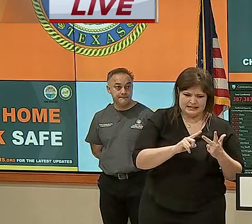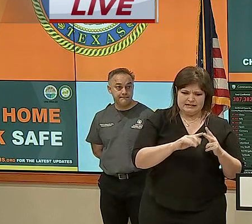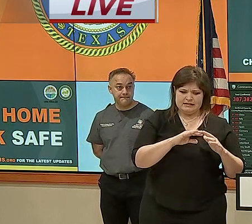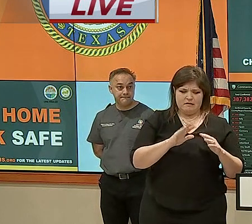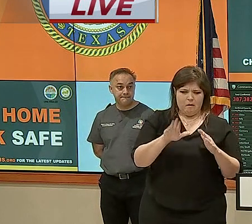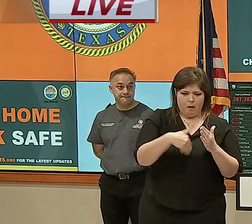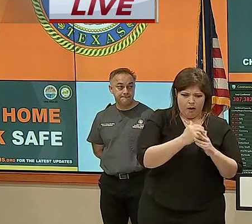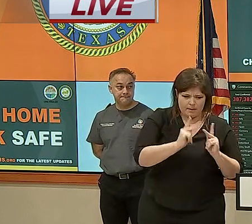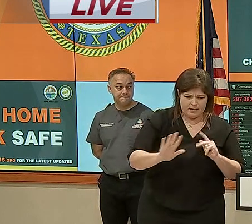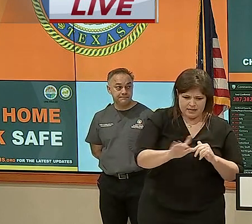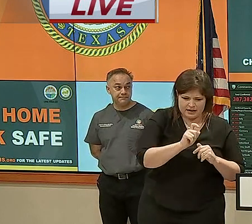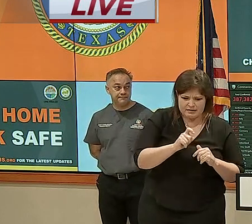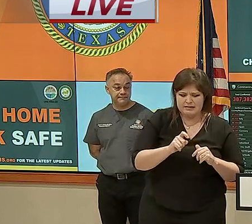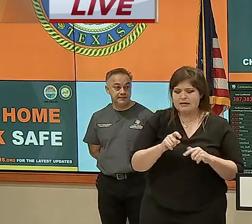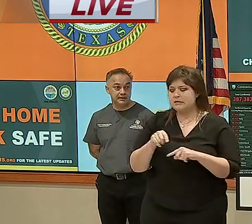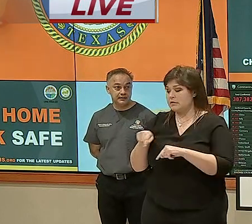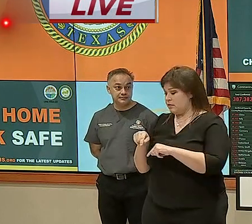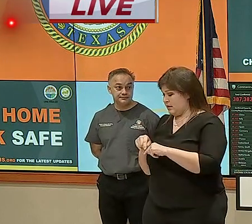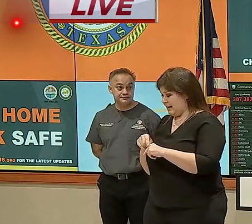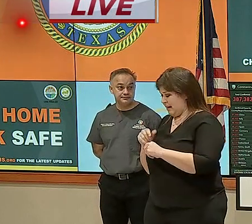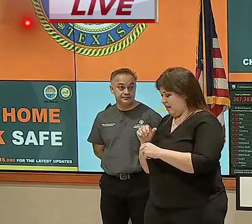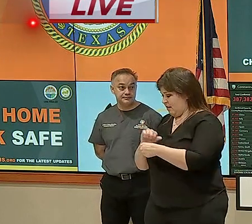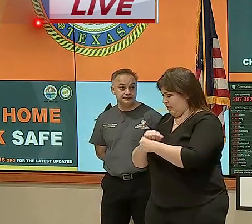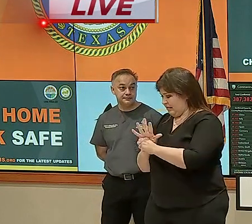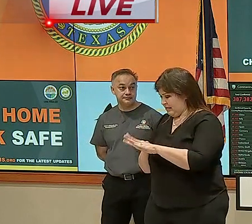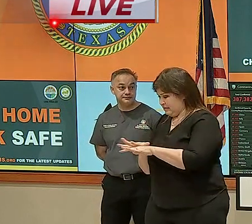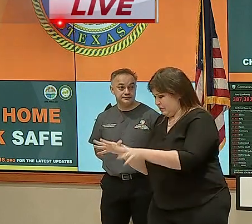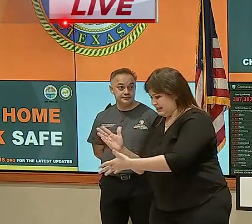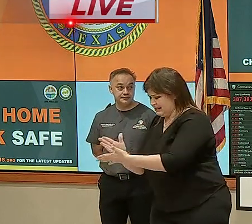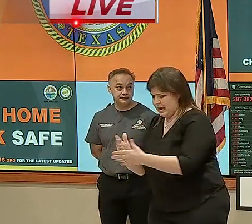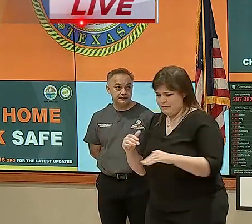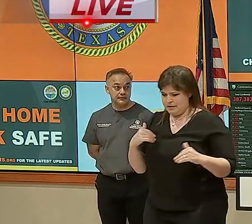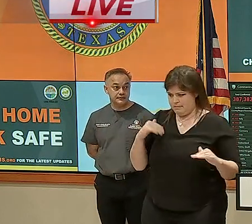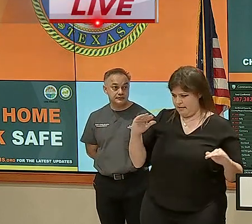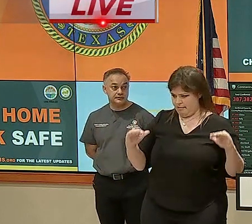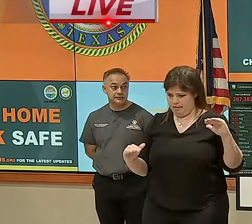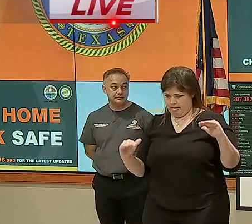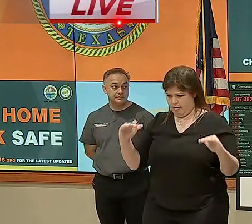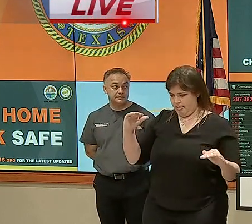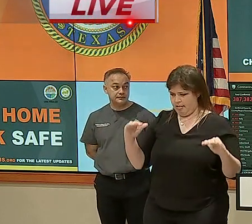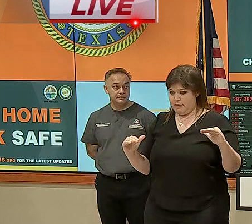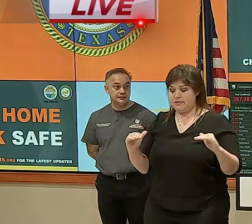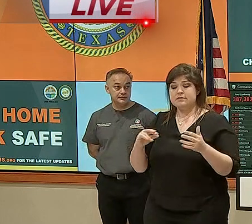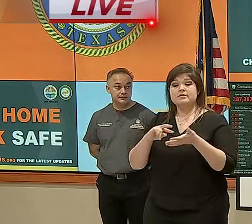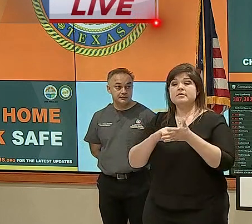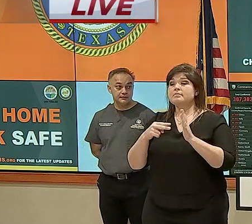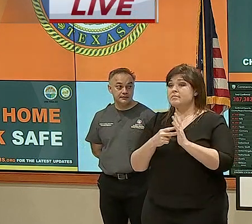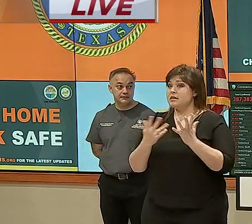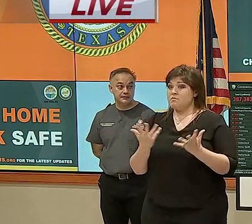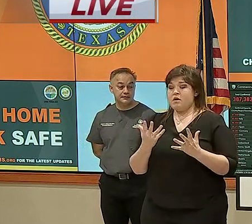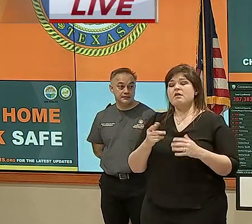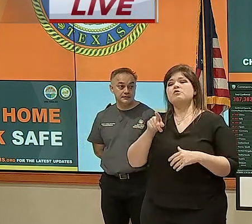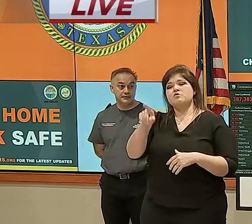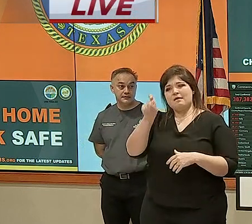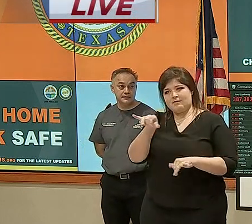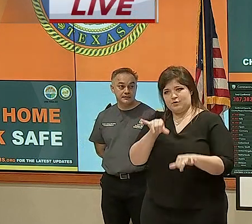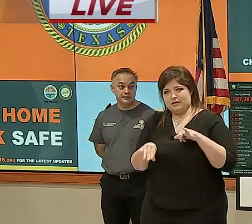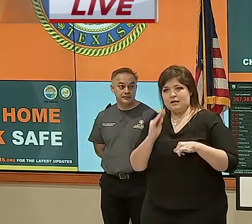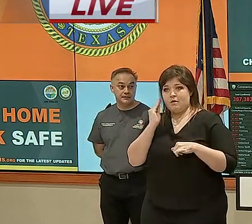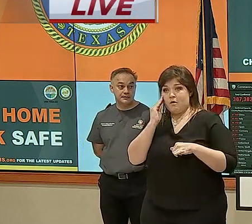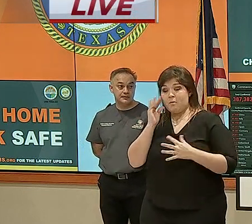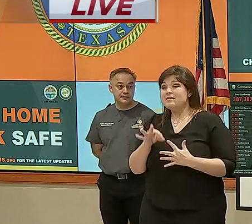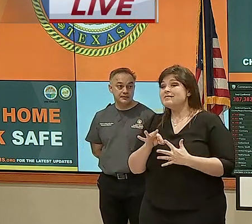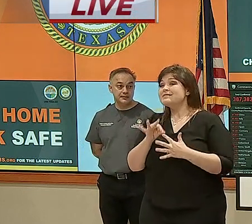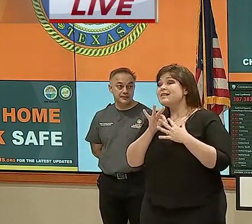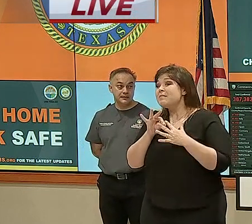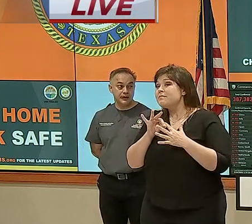people must stay at home, except when they need to conduct essential businesses and activities. But the